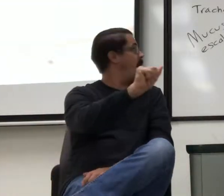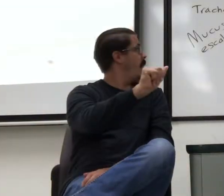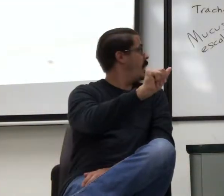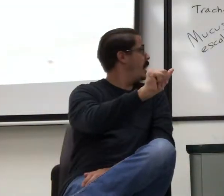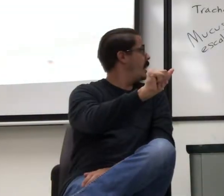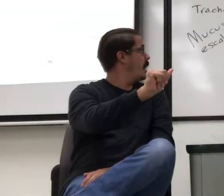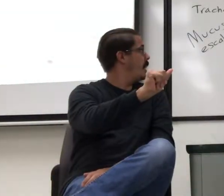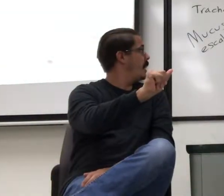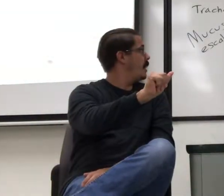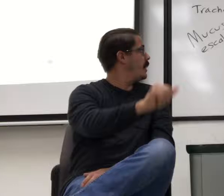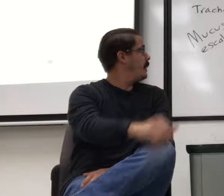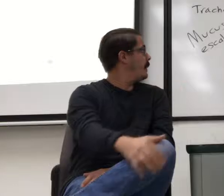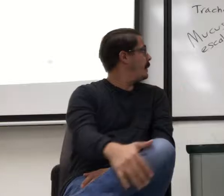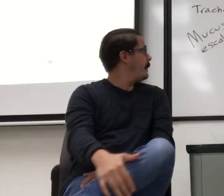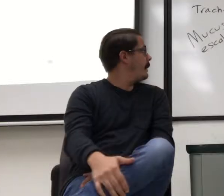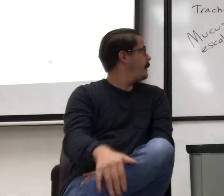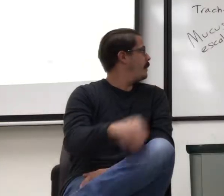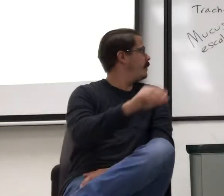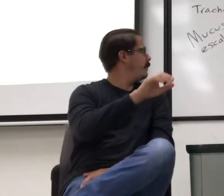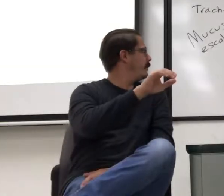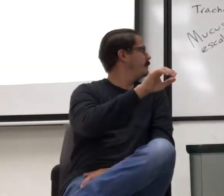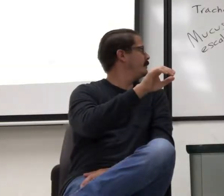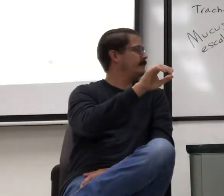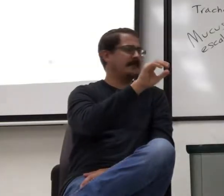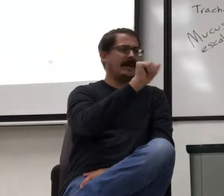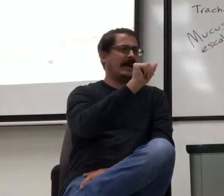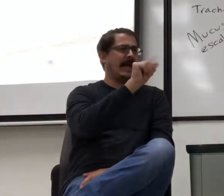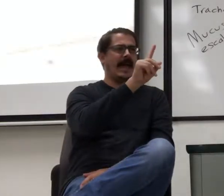It's the outermost layer.